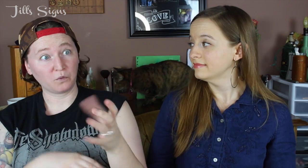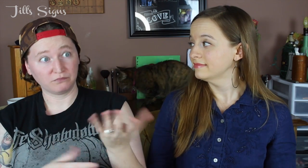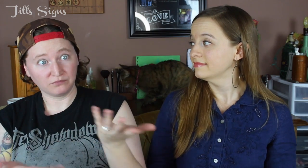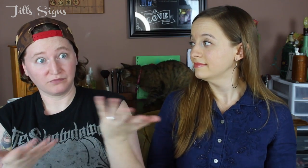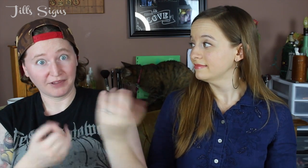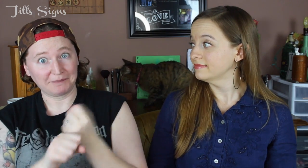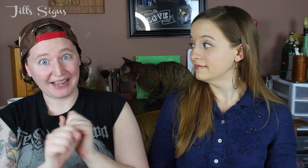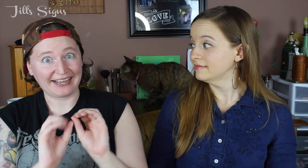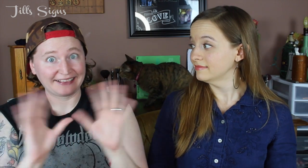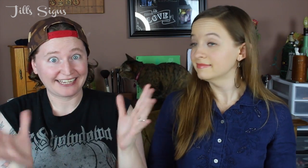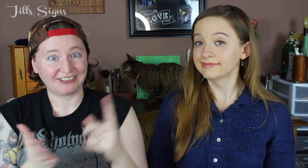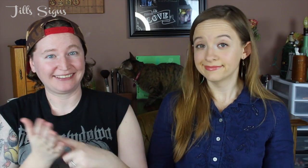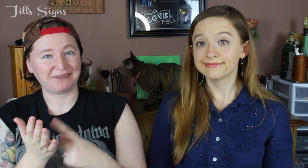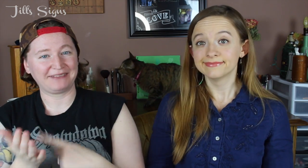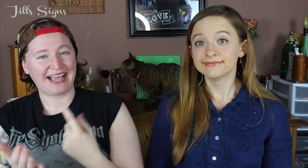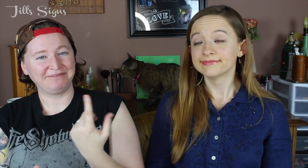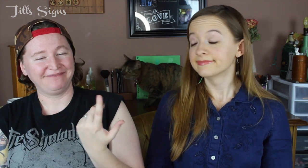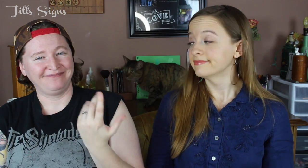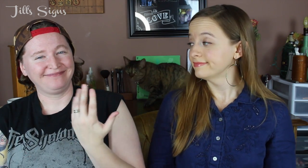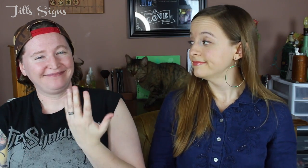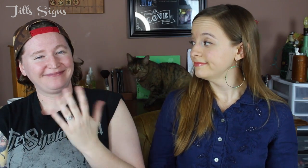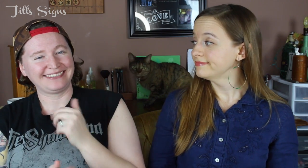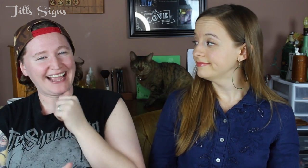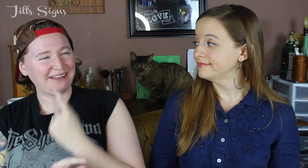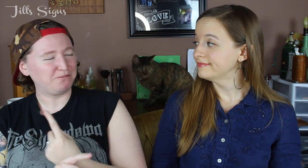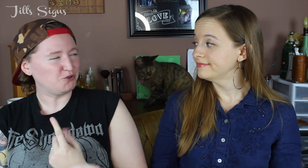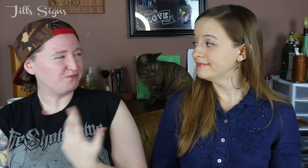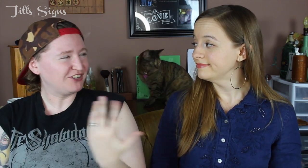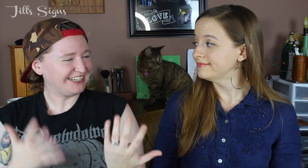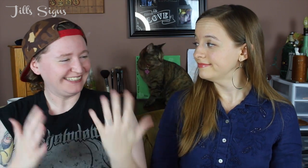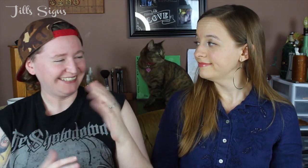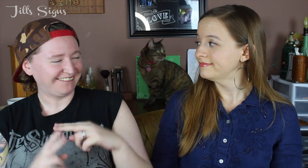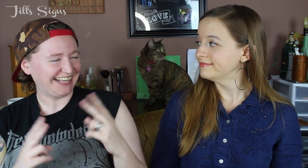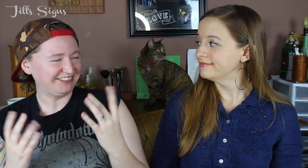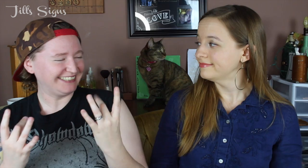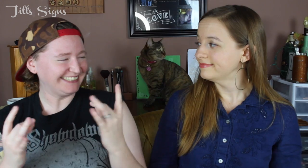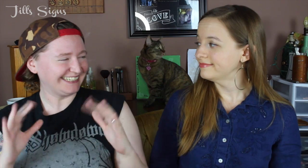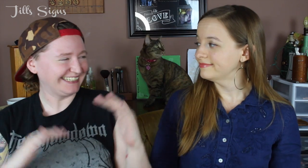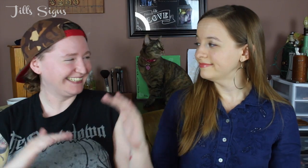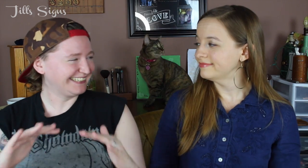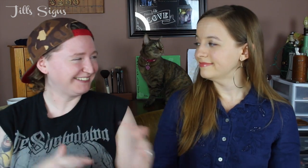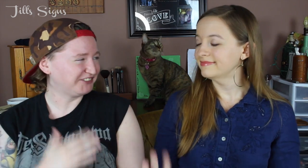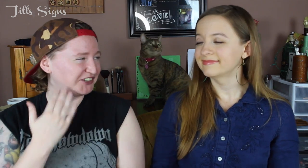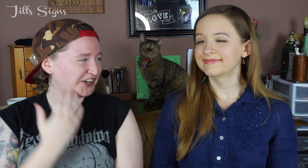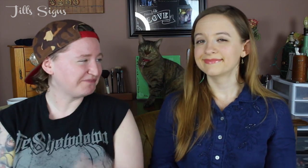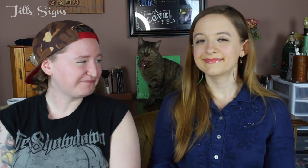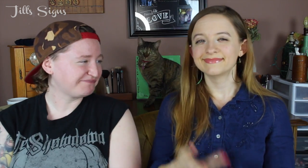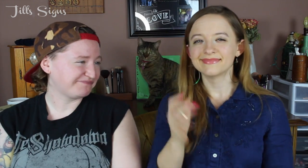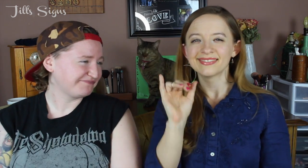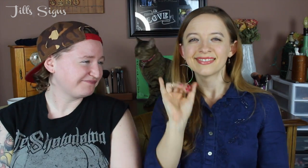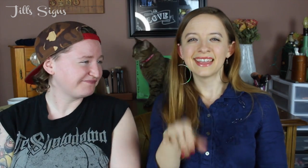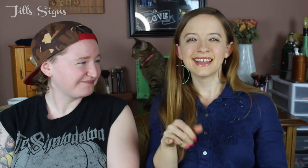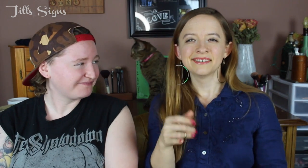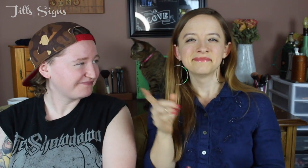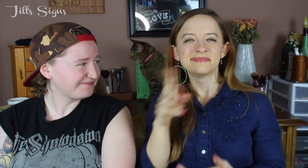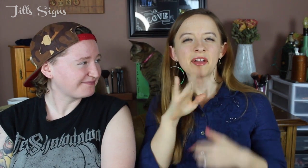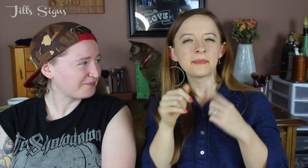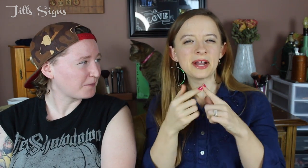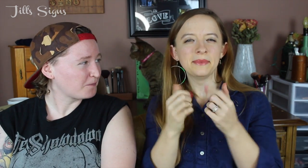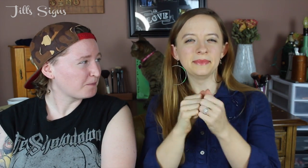and sometimes you kind of have to force to make an effort, and be clear, but it's just sometimes it's not appropriate. It's a really kind of a balanced situation.